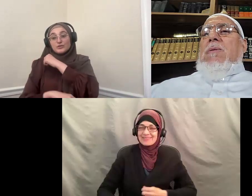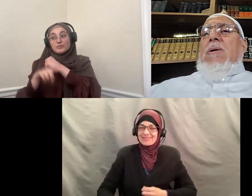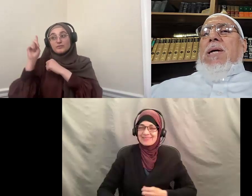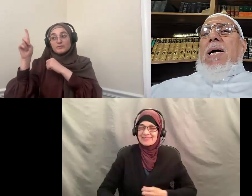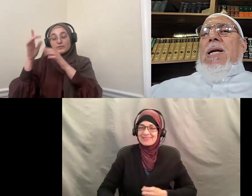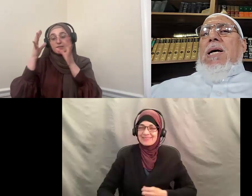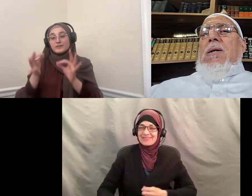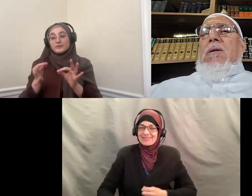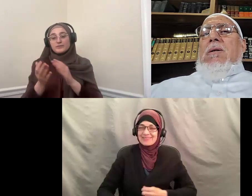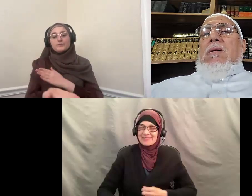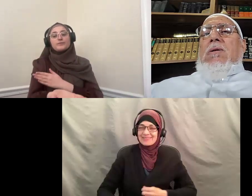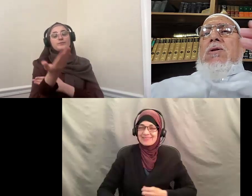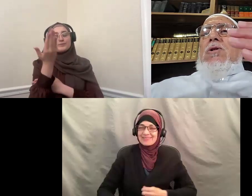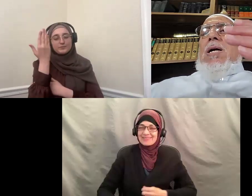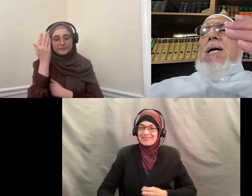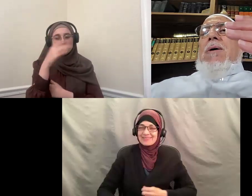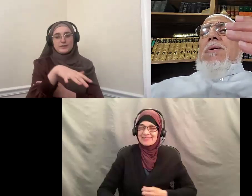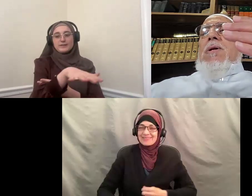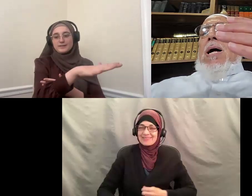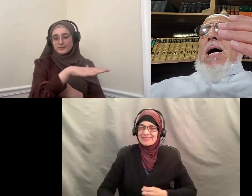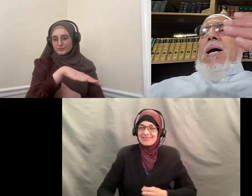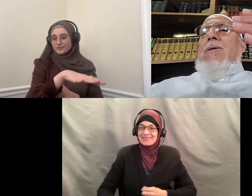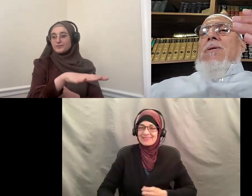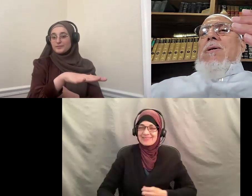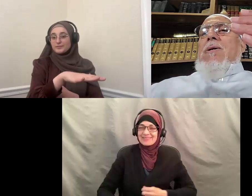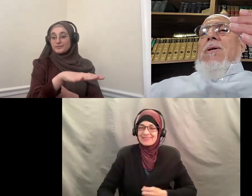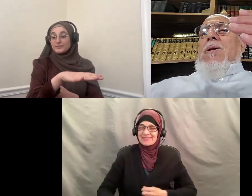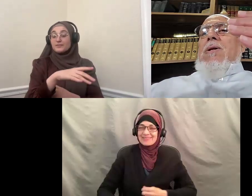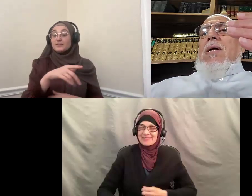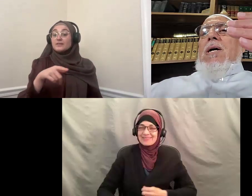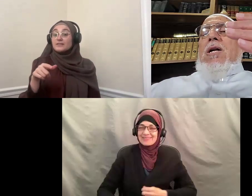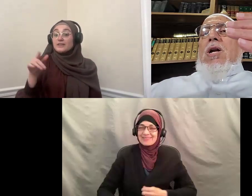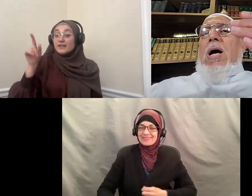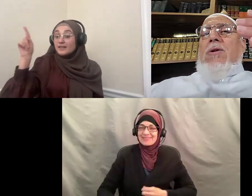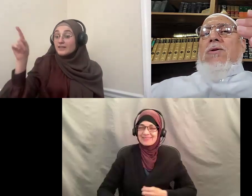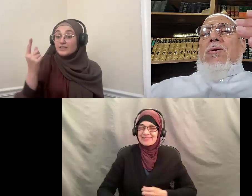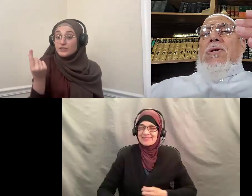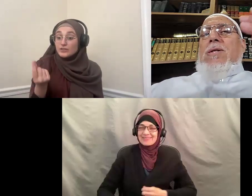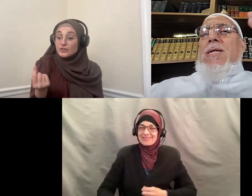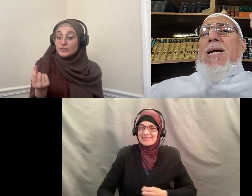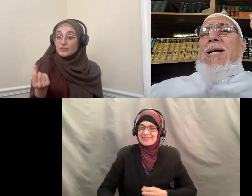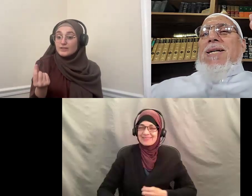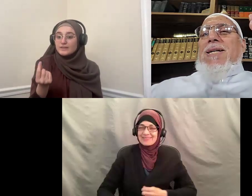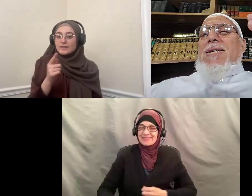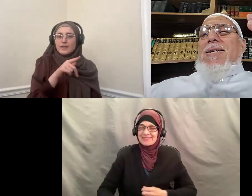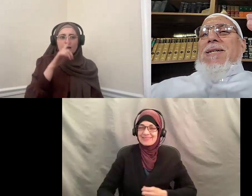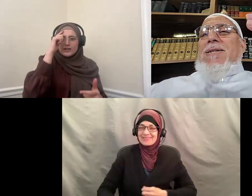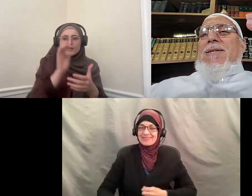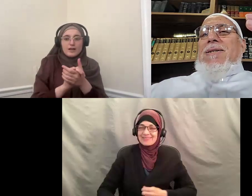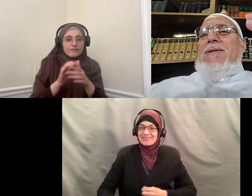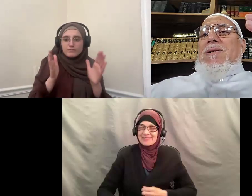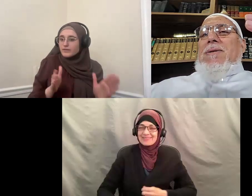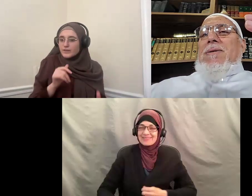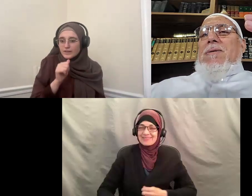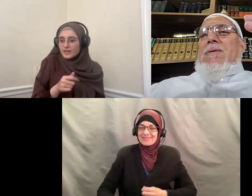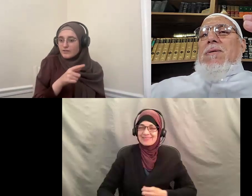And Allah subhanahu wa ta'ala shut down their eyes. They cannot see.